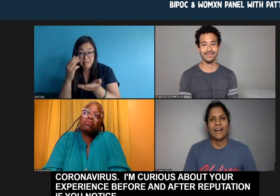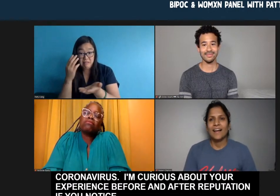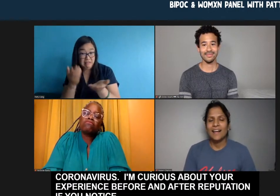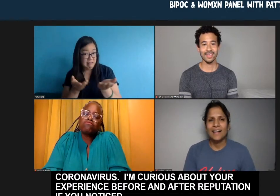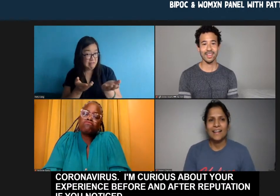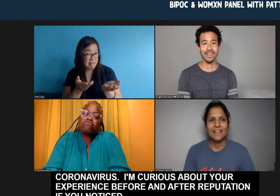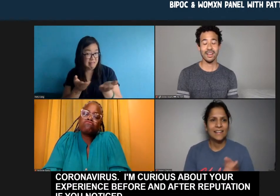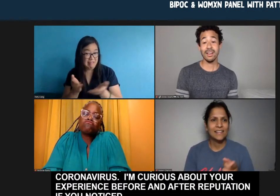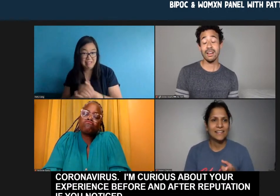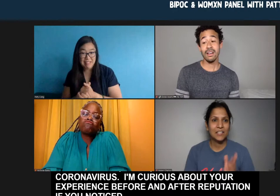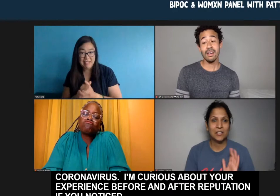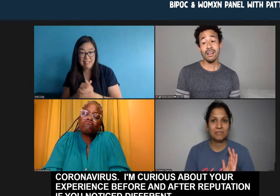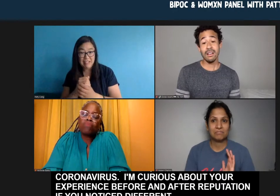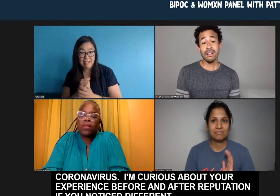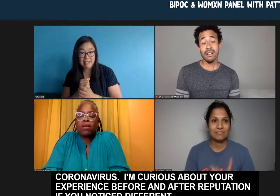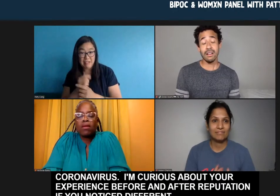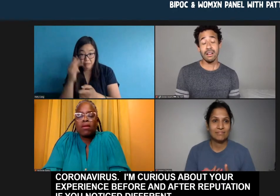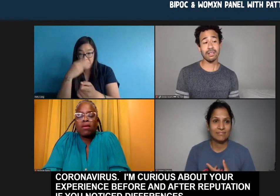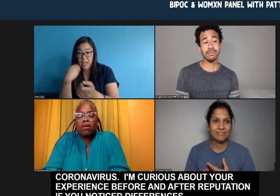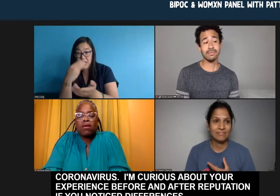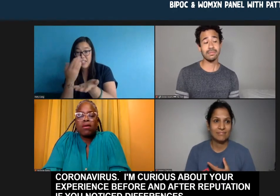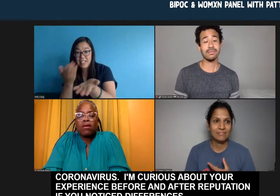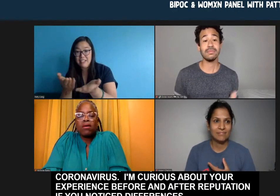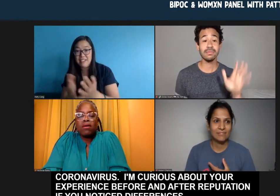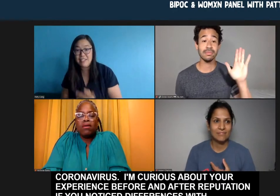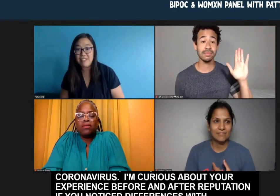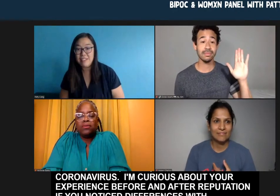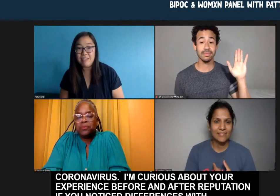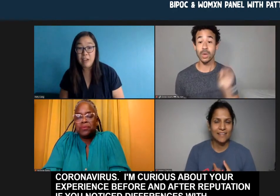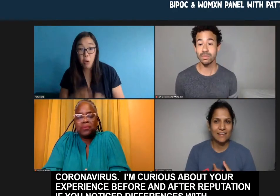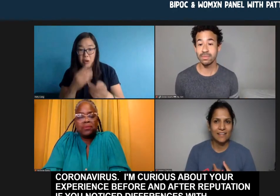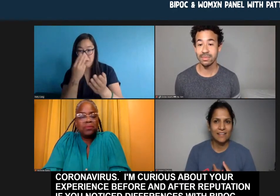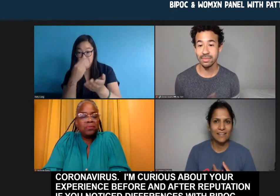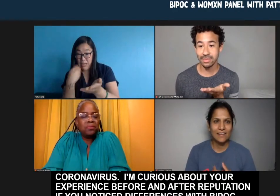actors, do you have any, would anybody like to talk about that?